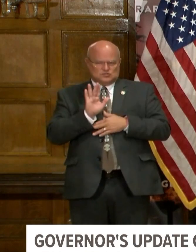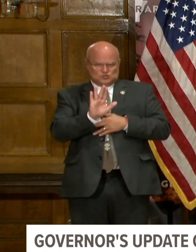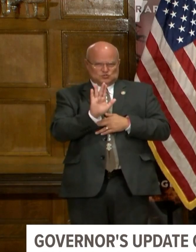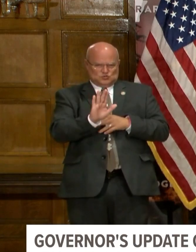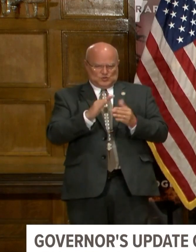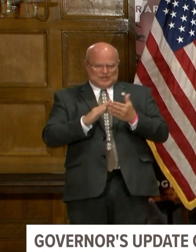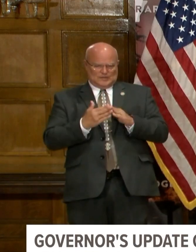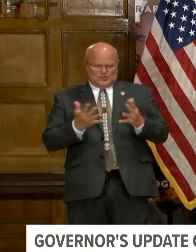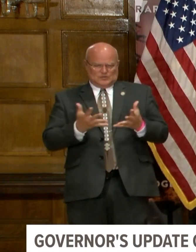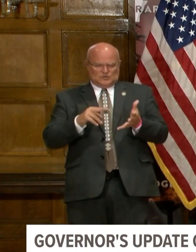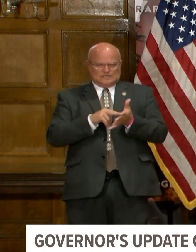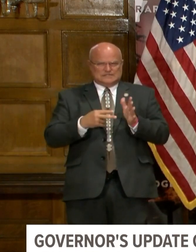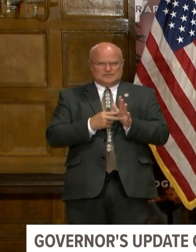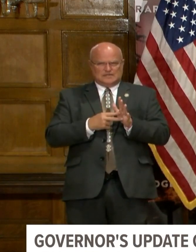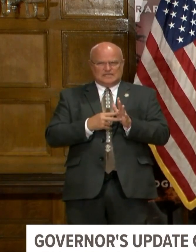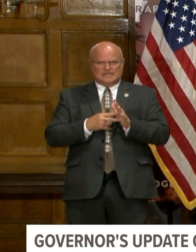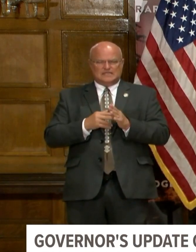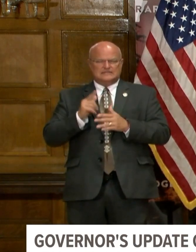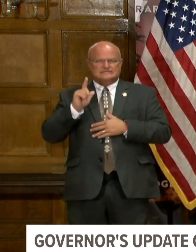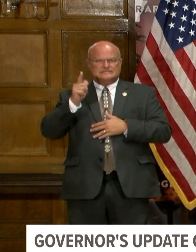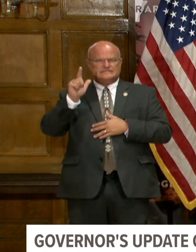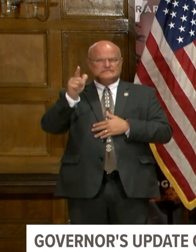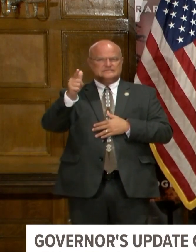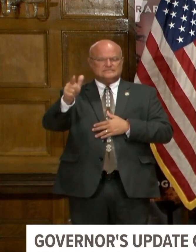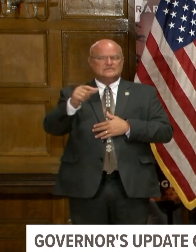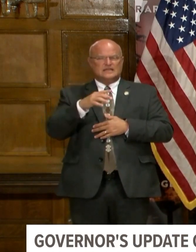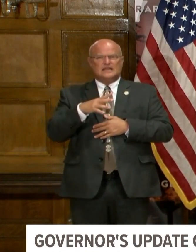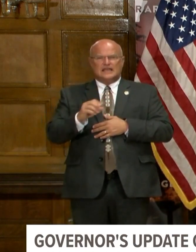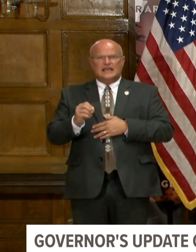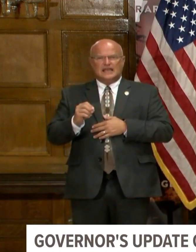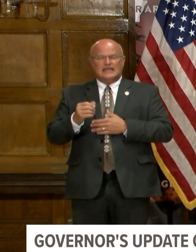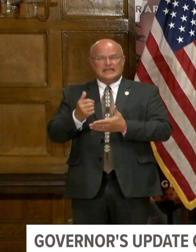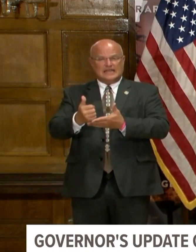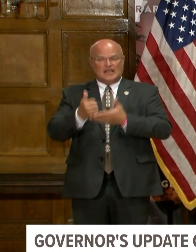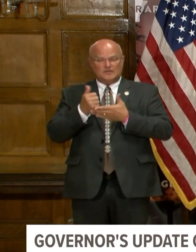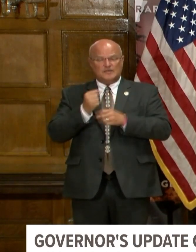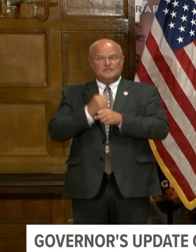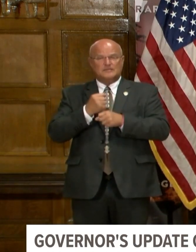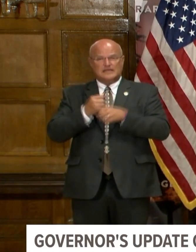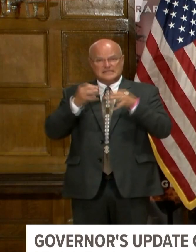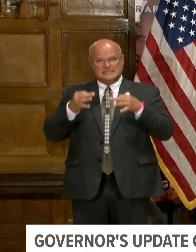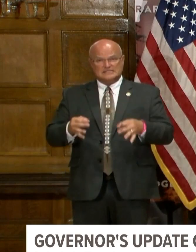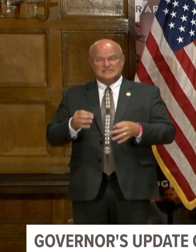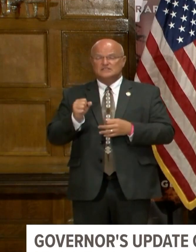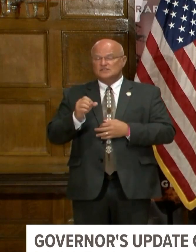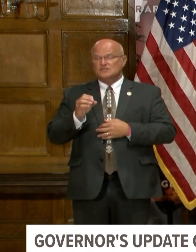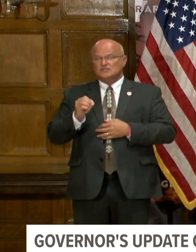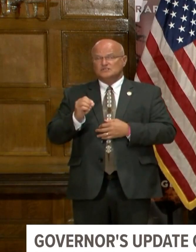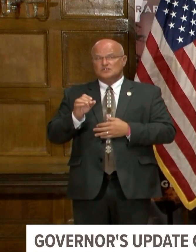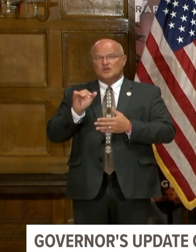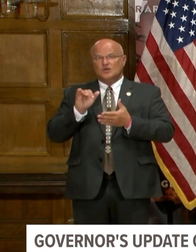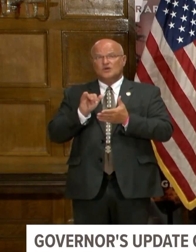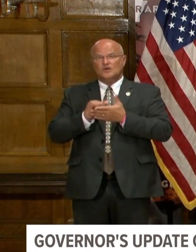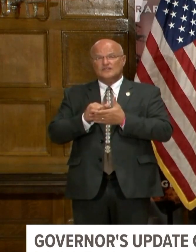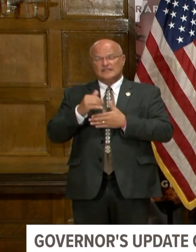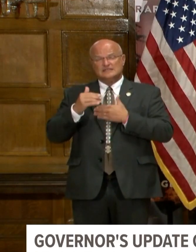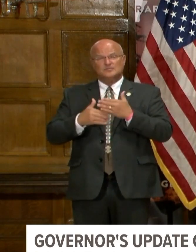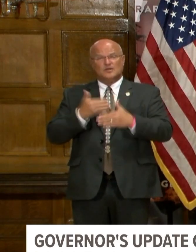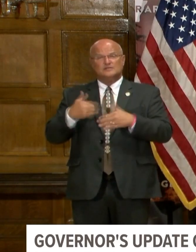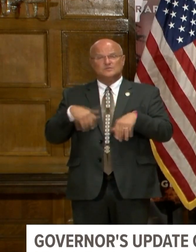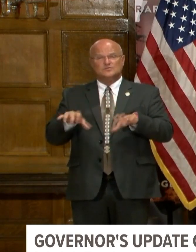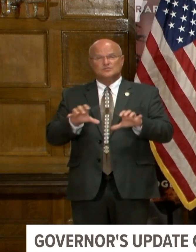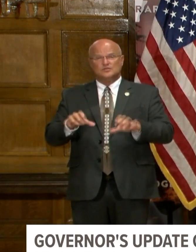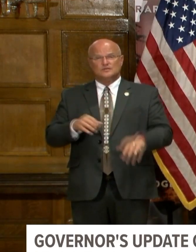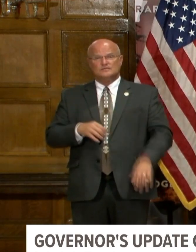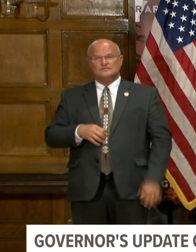community? And what does it mean over time? And it helps them to make good decisions. So that's a process we